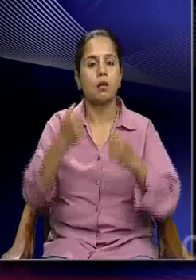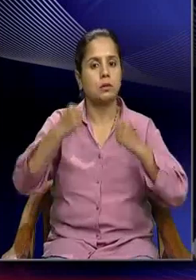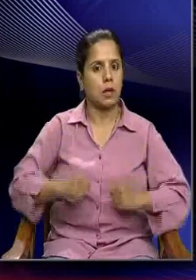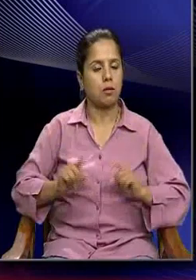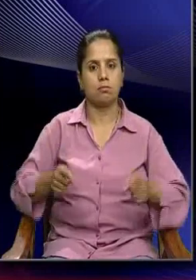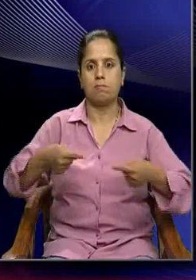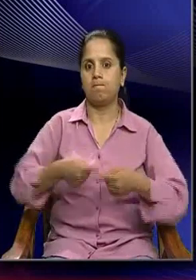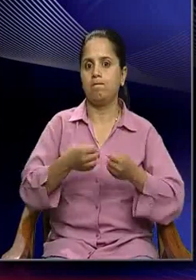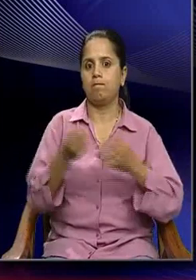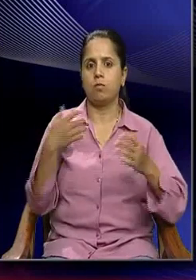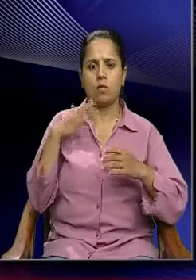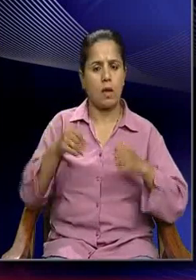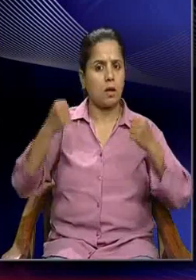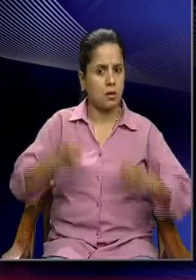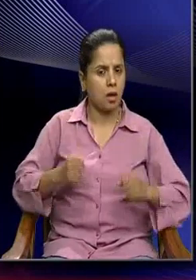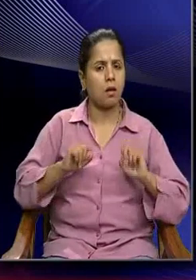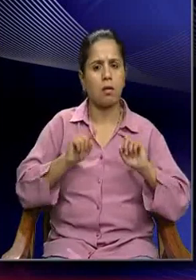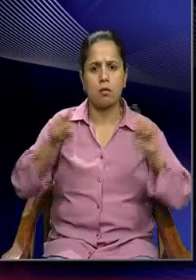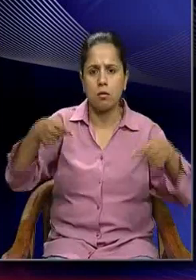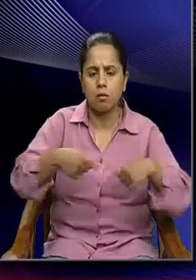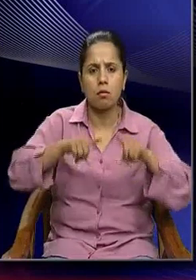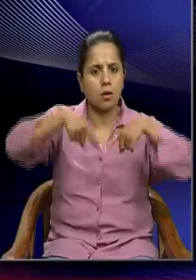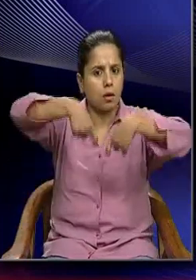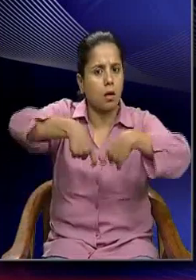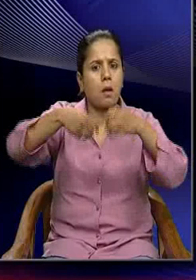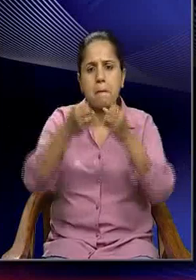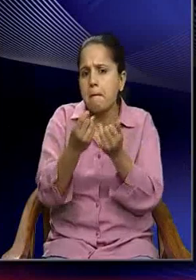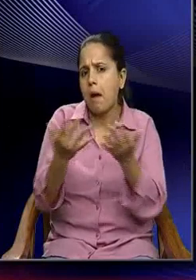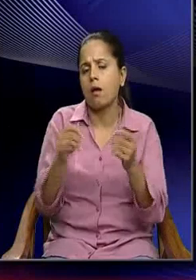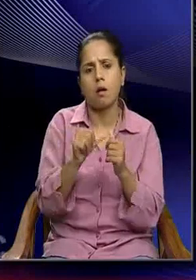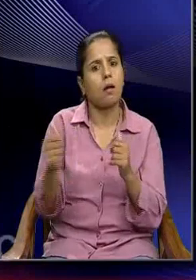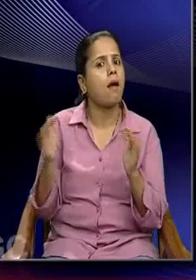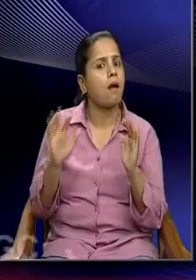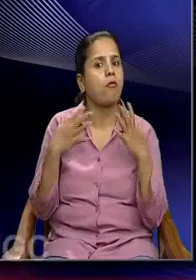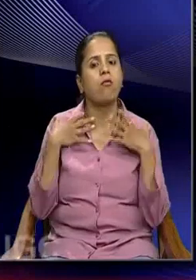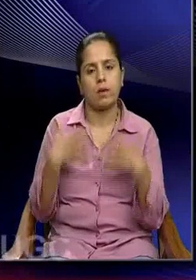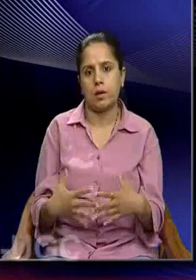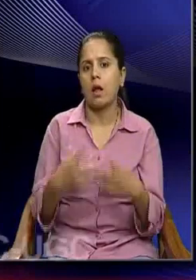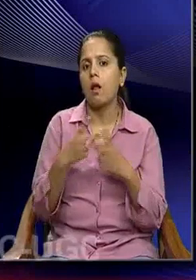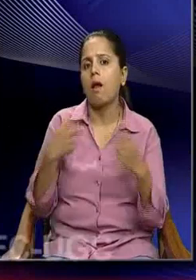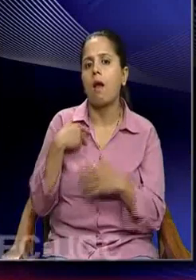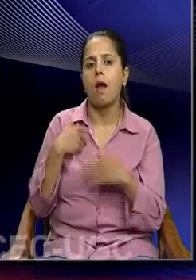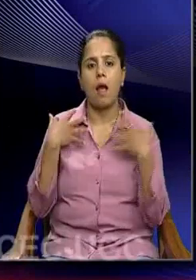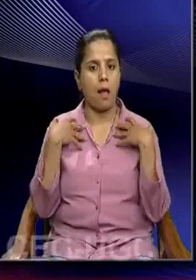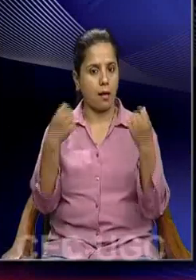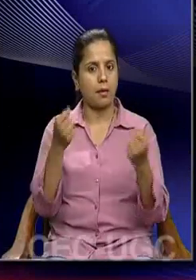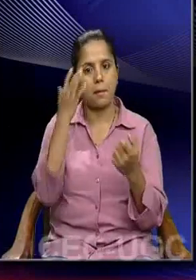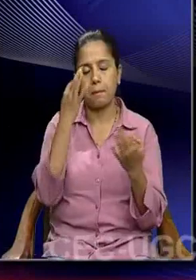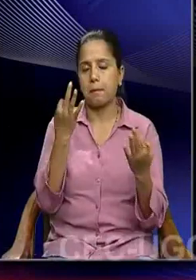There are various kinds of postures which are of physical help to